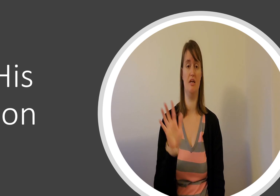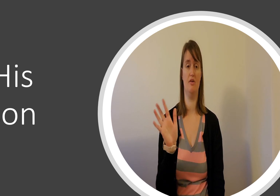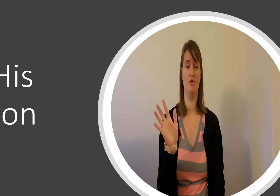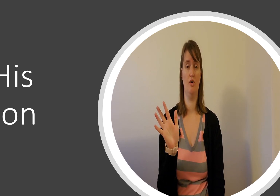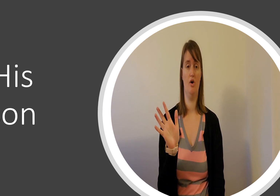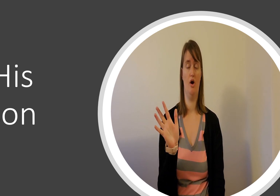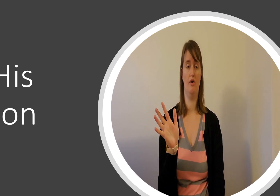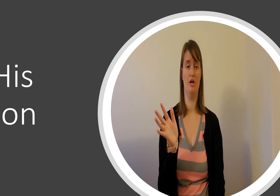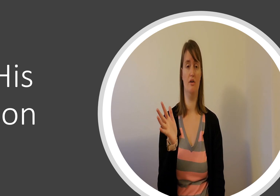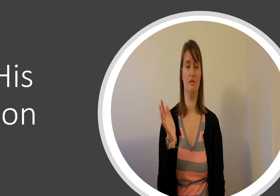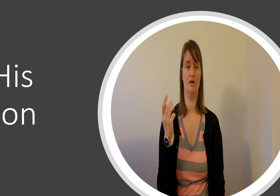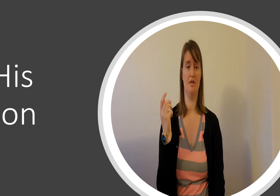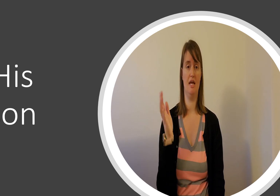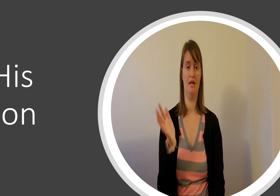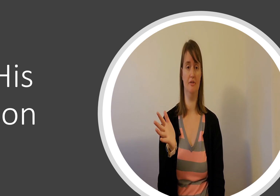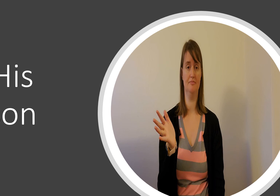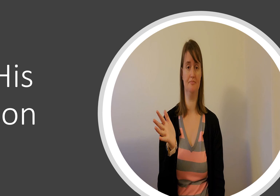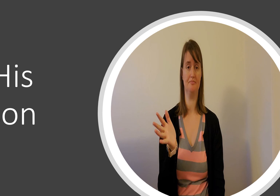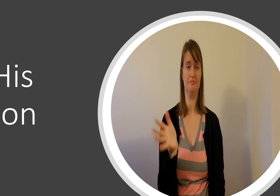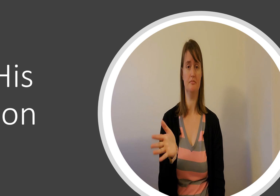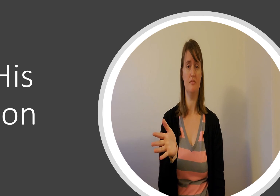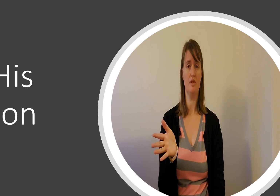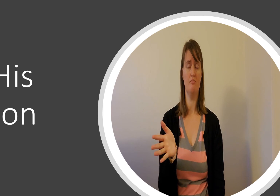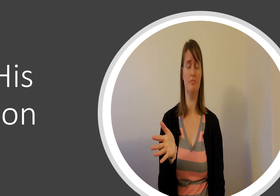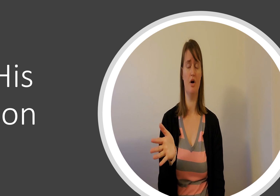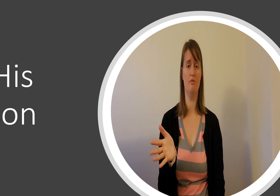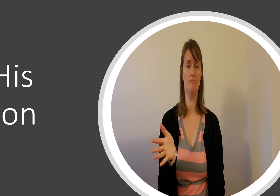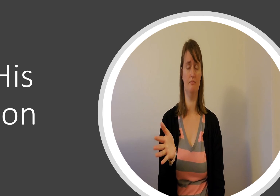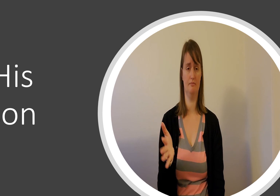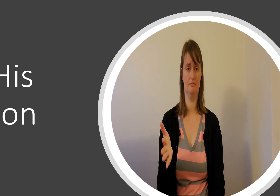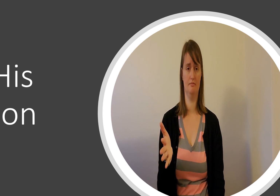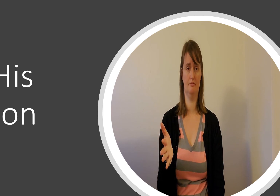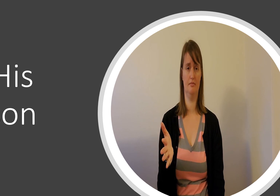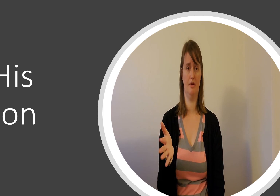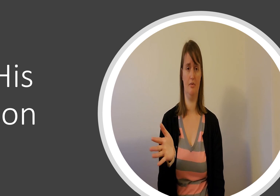So we take our non-dominant hand, palm